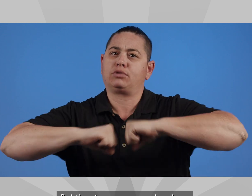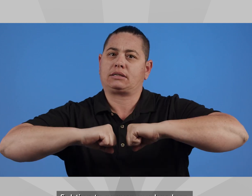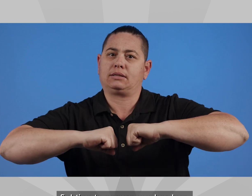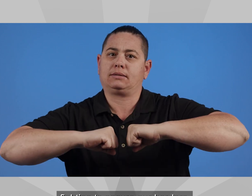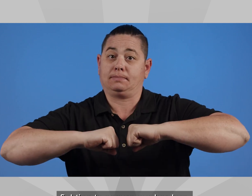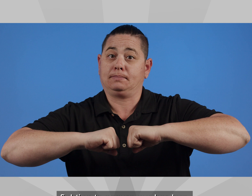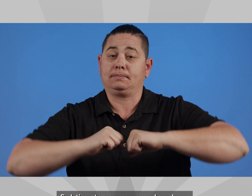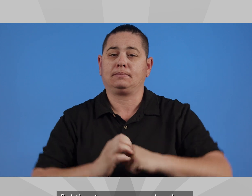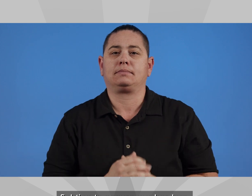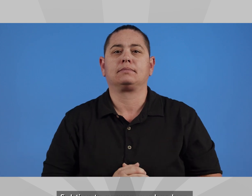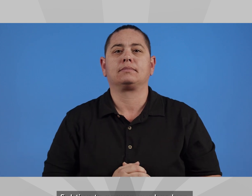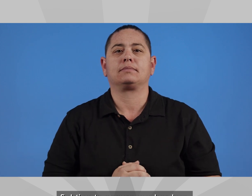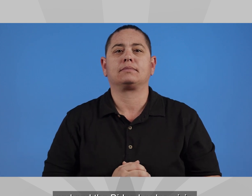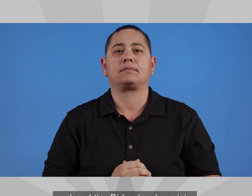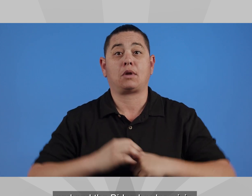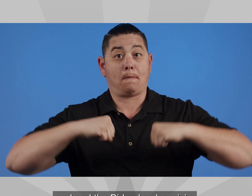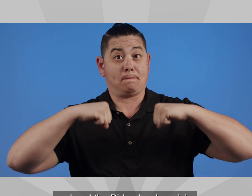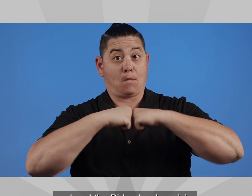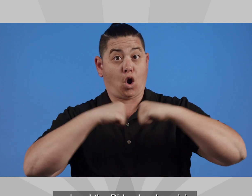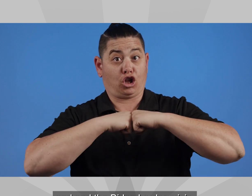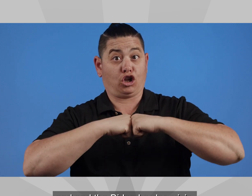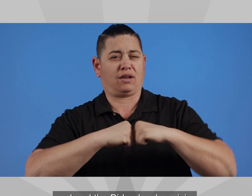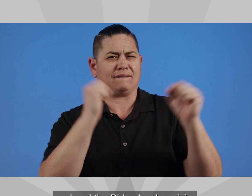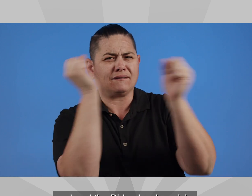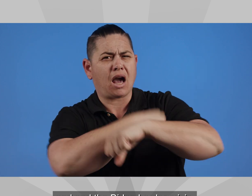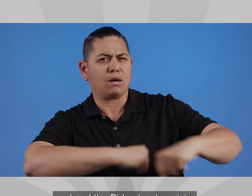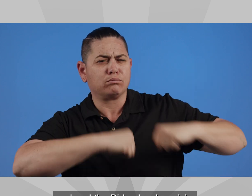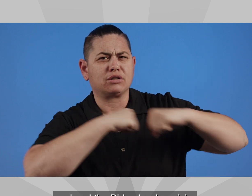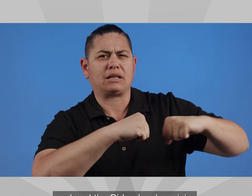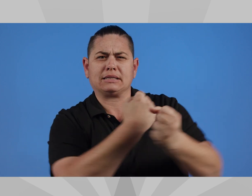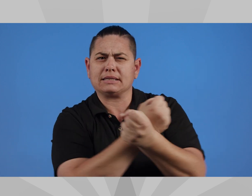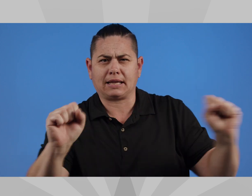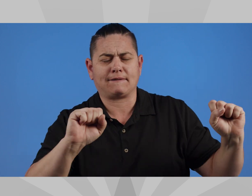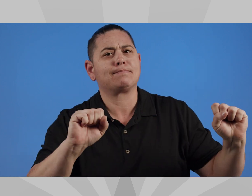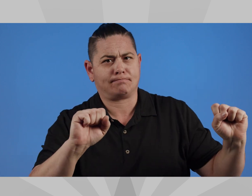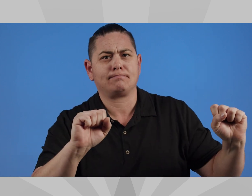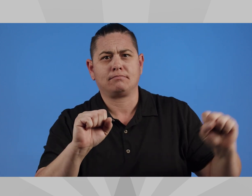fighting to secure our borders and end the Biden border crisis,